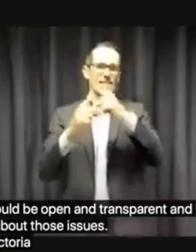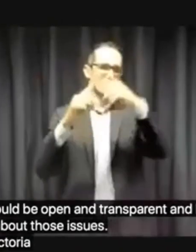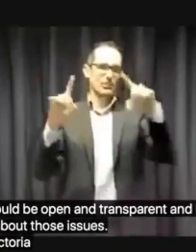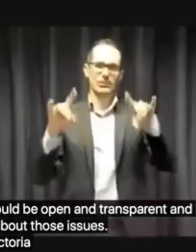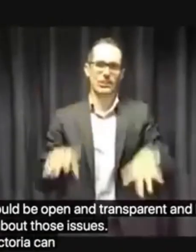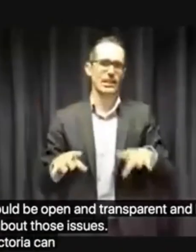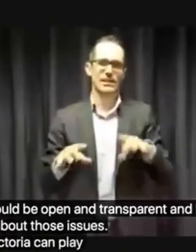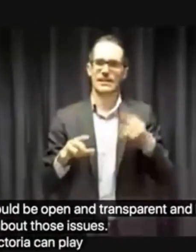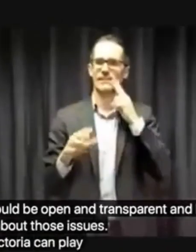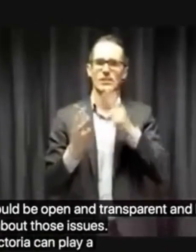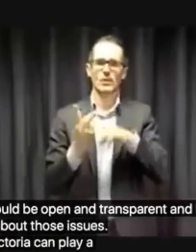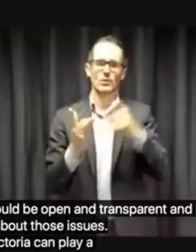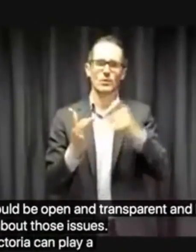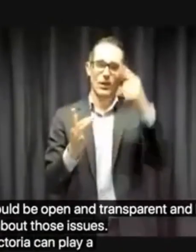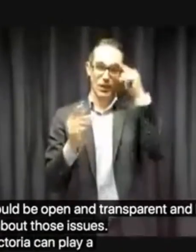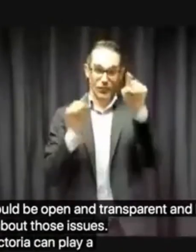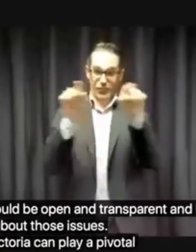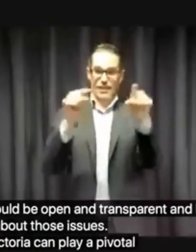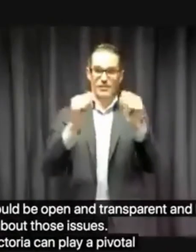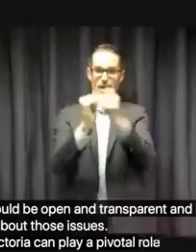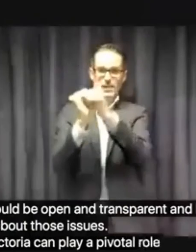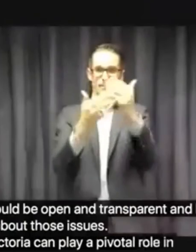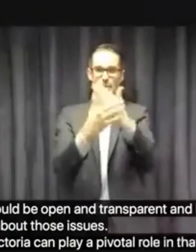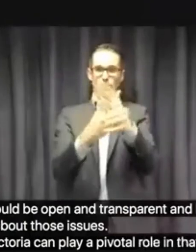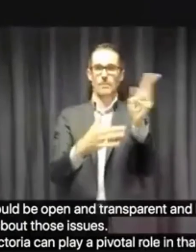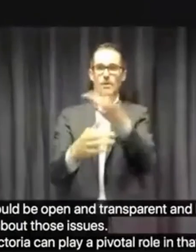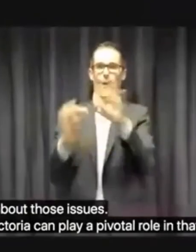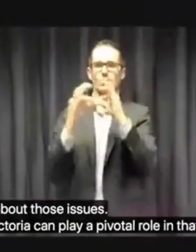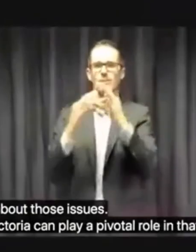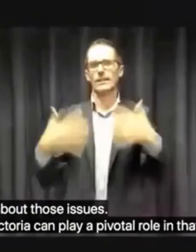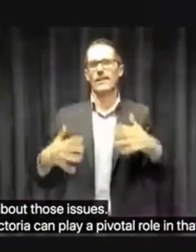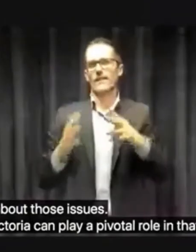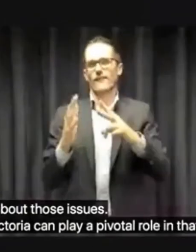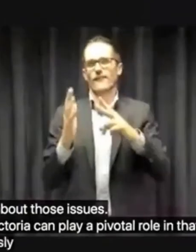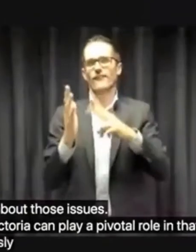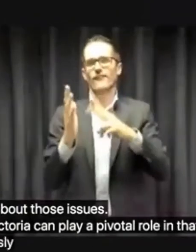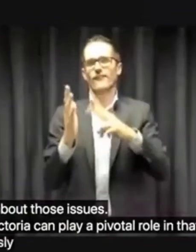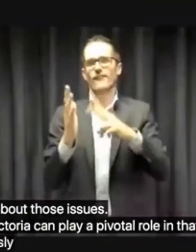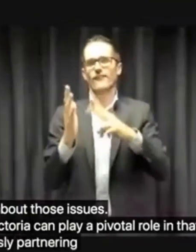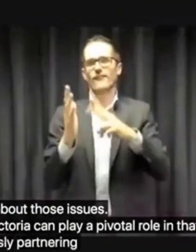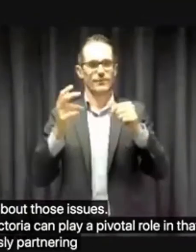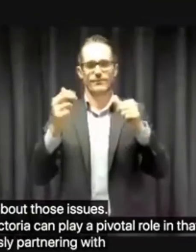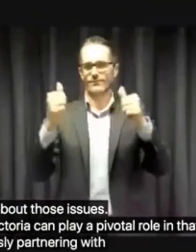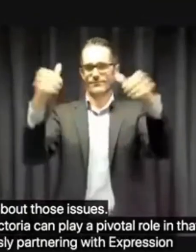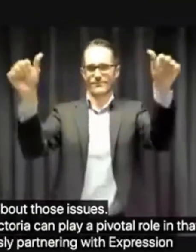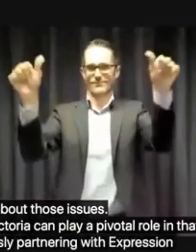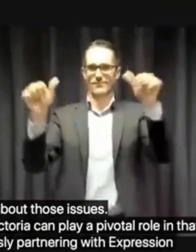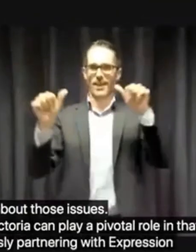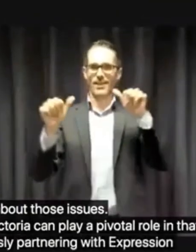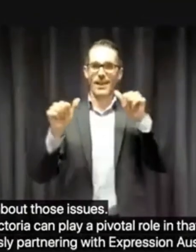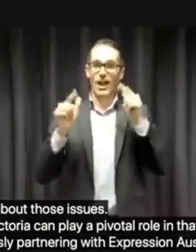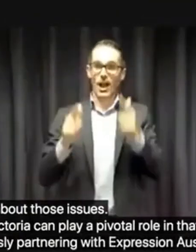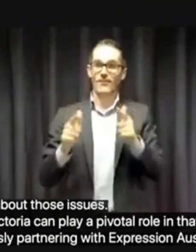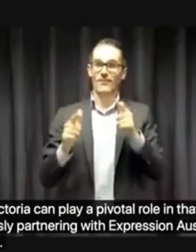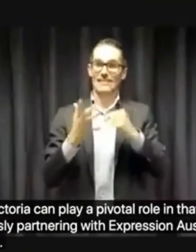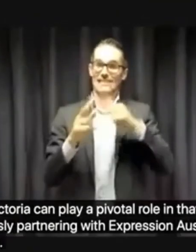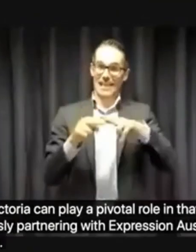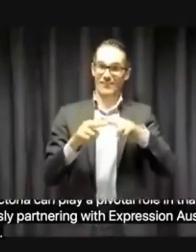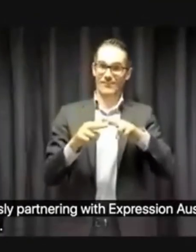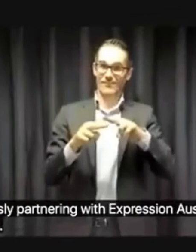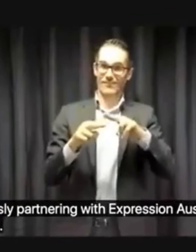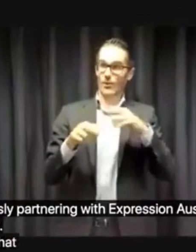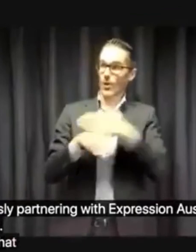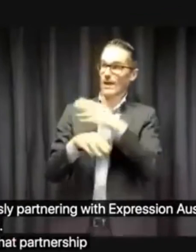Partnering, obviously partnering with Expression Australia, Deep Victoria, I think that partnership between the organisations is absolutely vital to the success